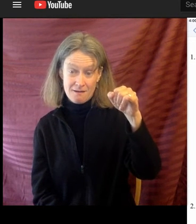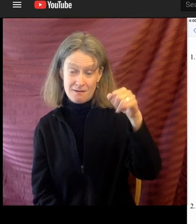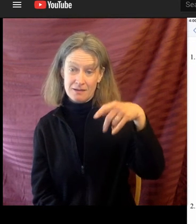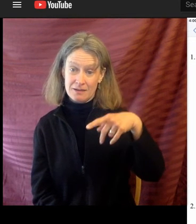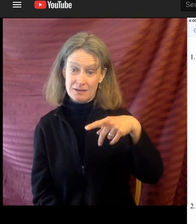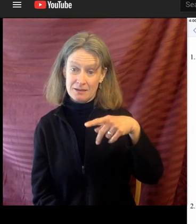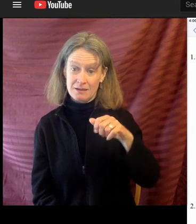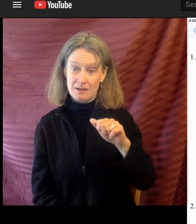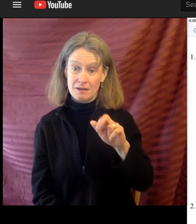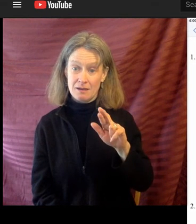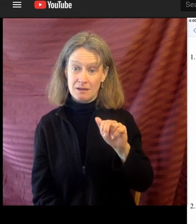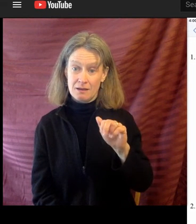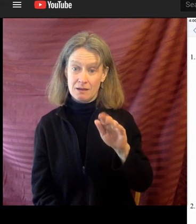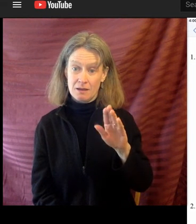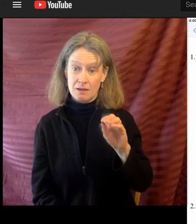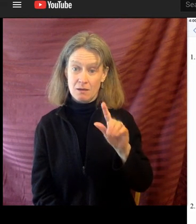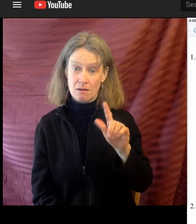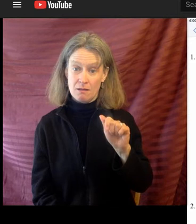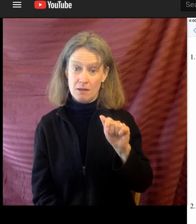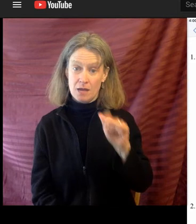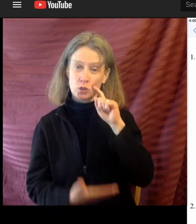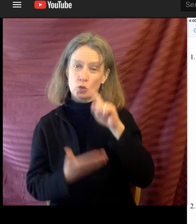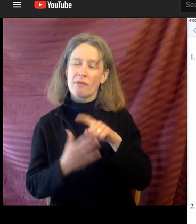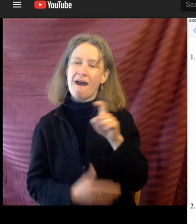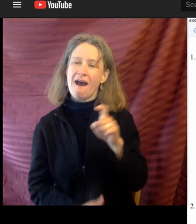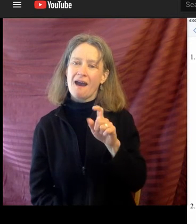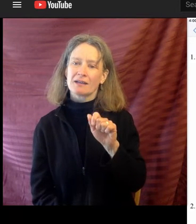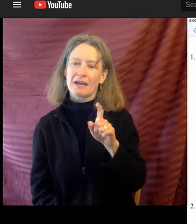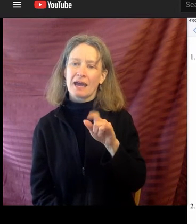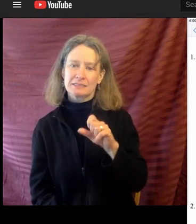and this is the x-axis.